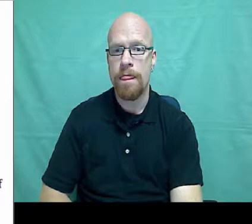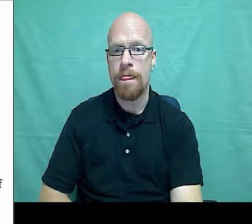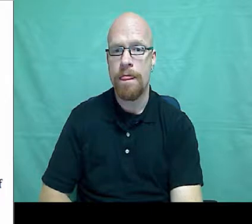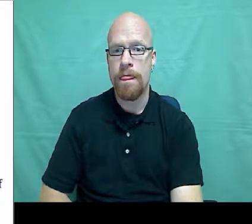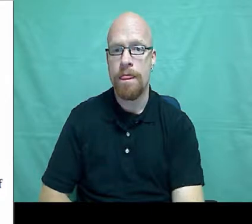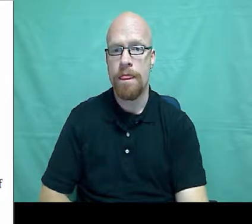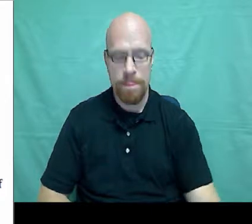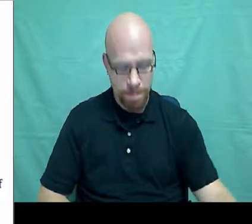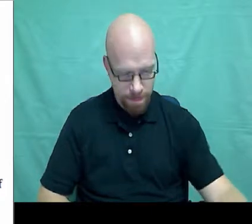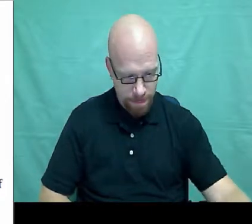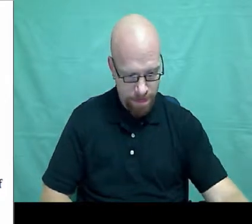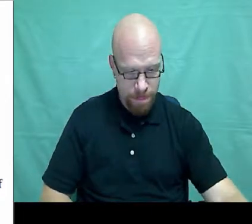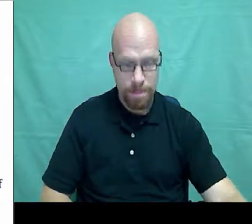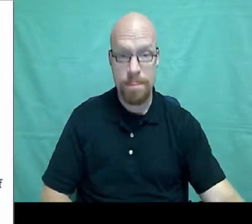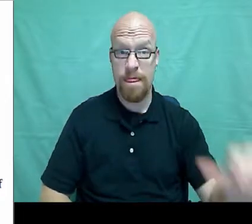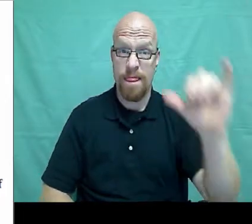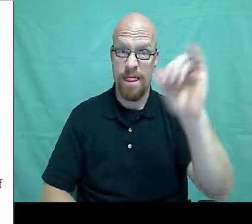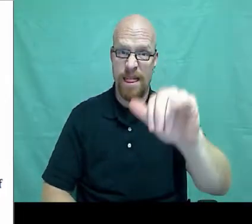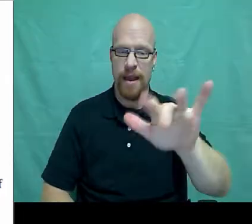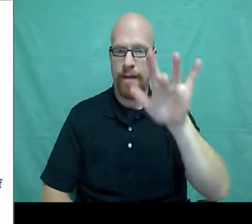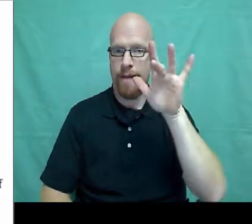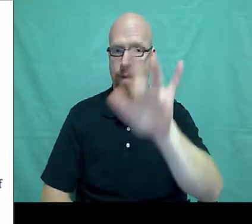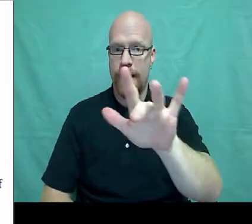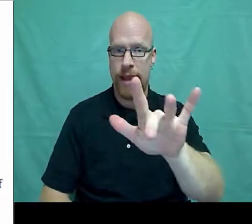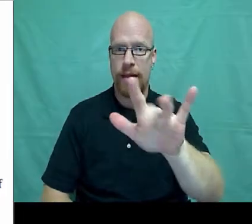New Slide, and a new slide appears.